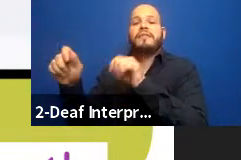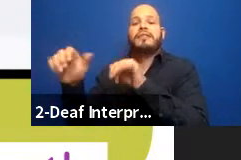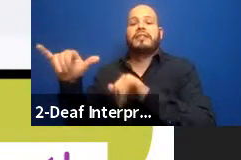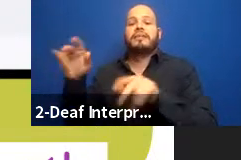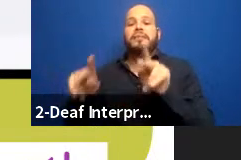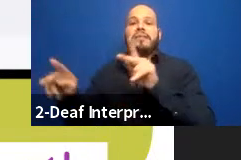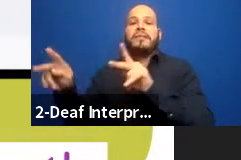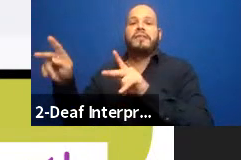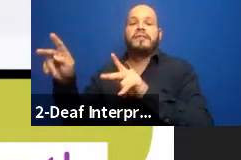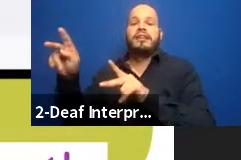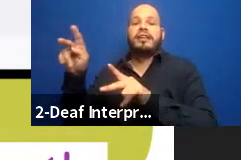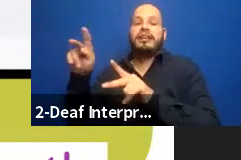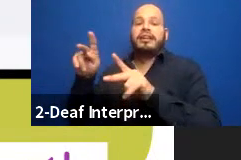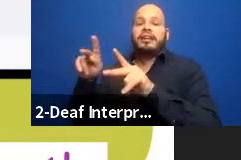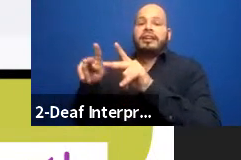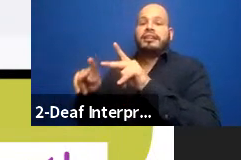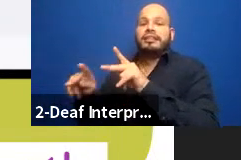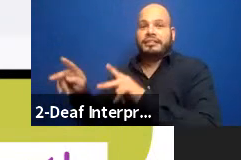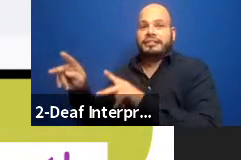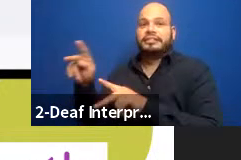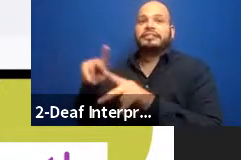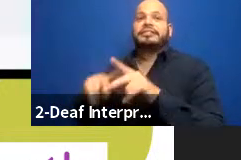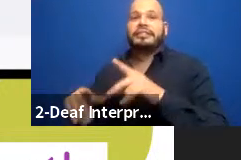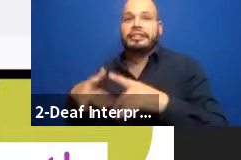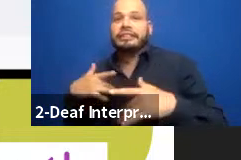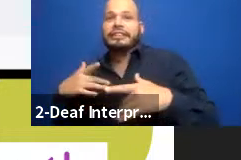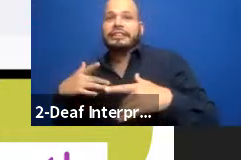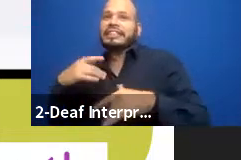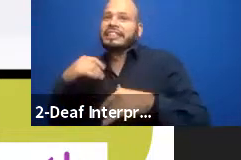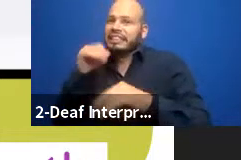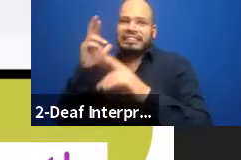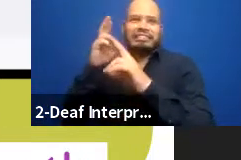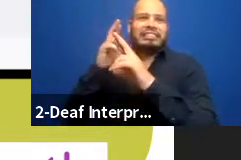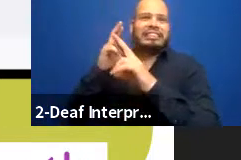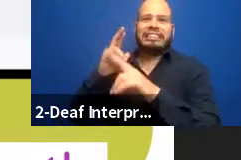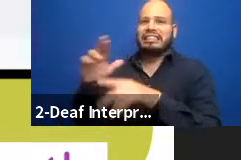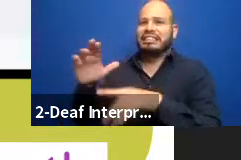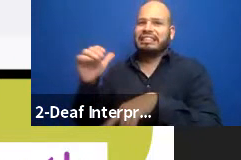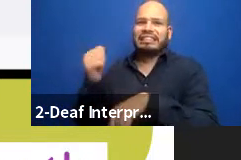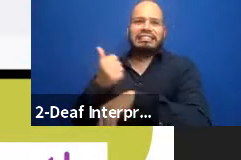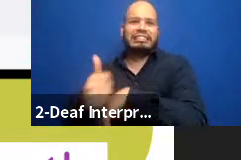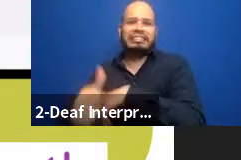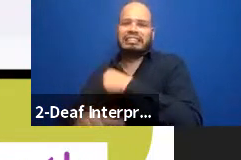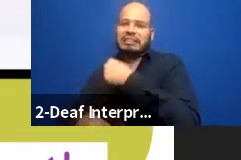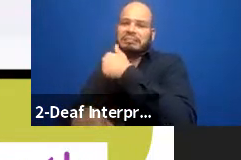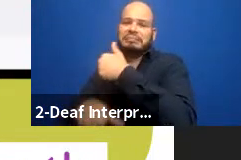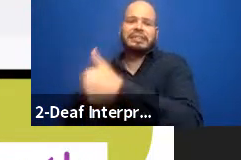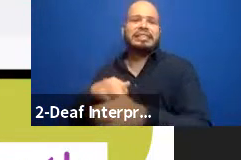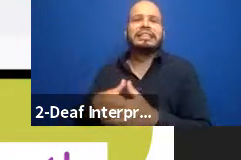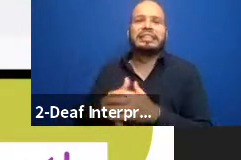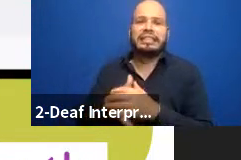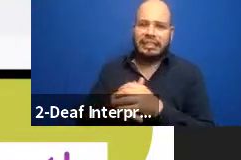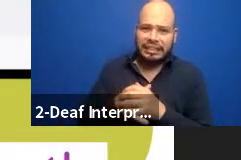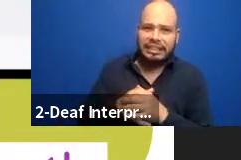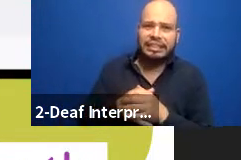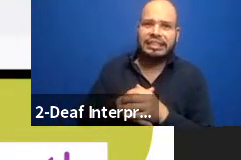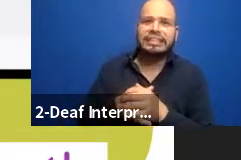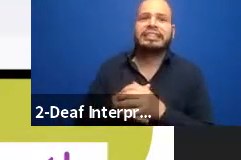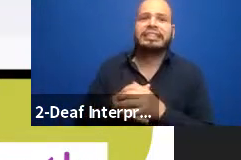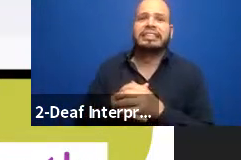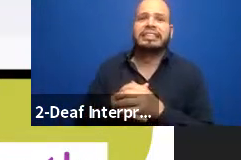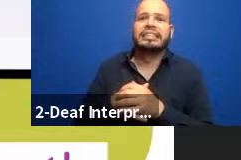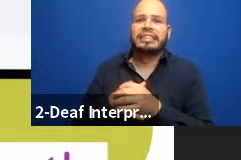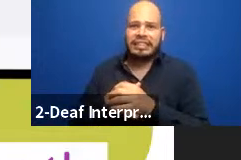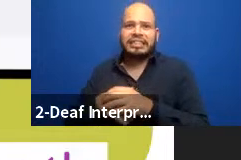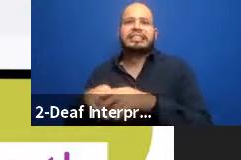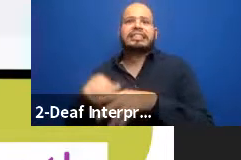with a severe corona case. Displaced by the climate while they profit from our pain. But I don't see them treating their children the same way. Hey, they try to bury